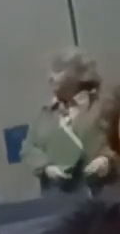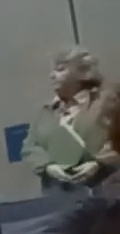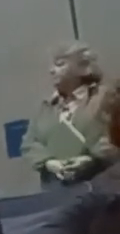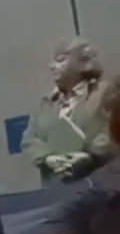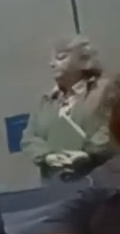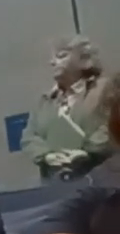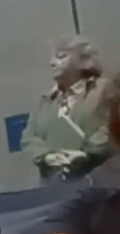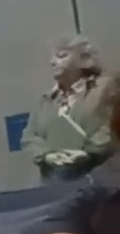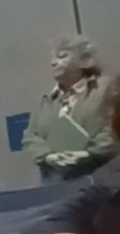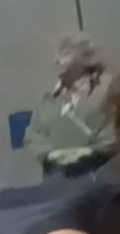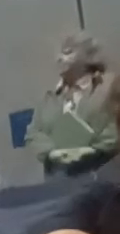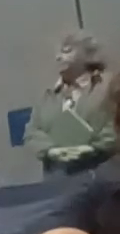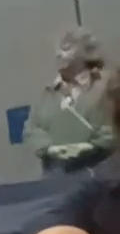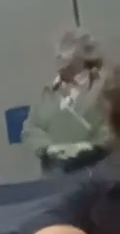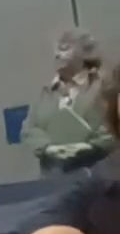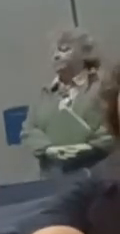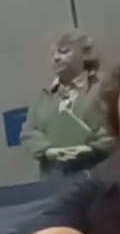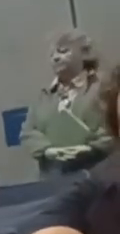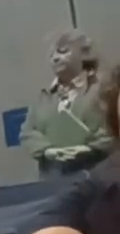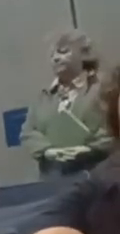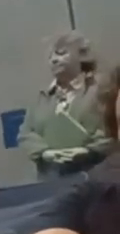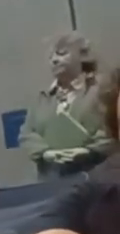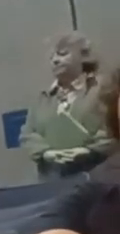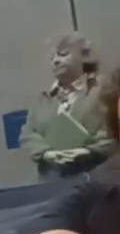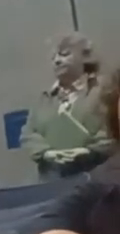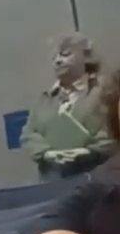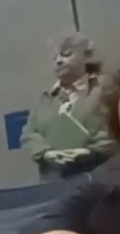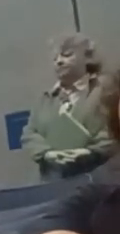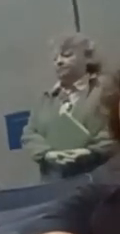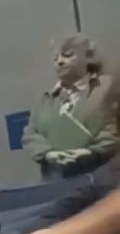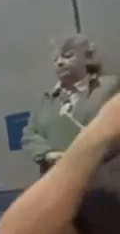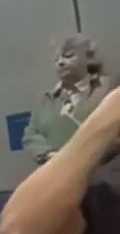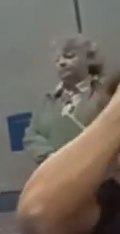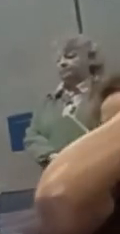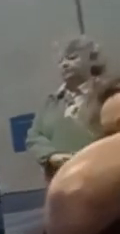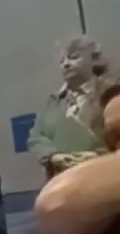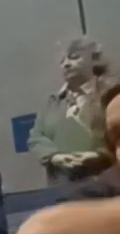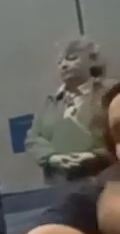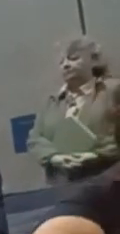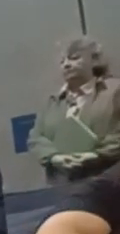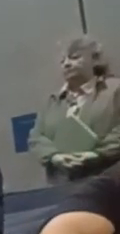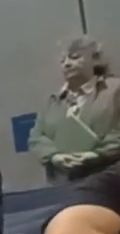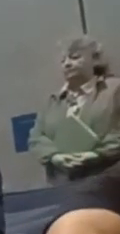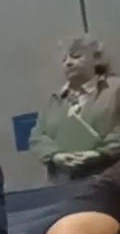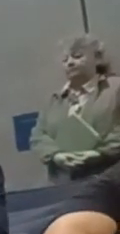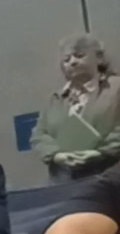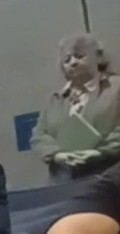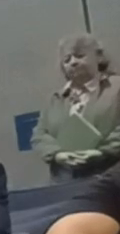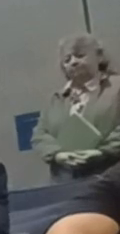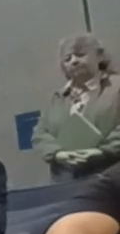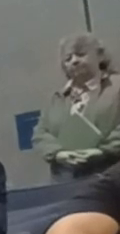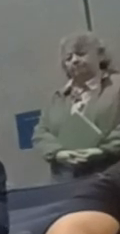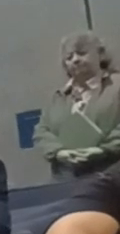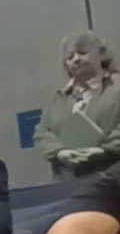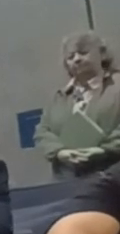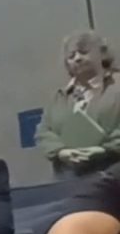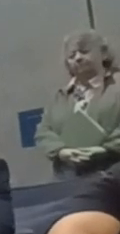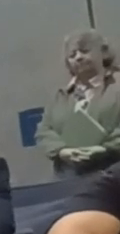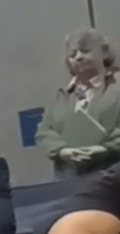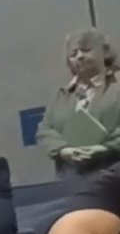recreational use were mentioned in all those meetings back in the day.